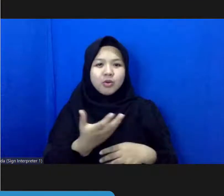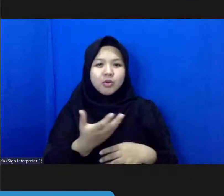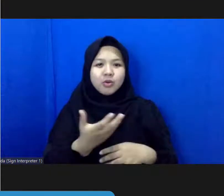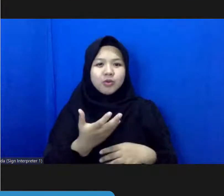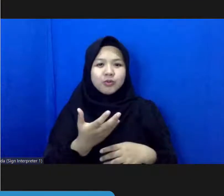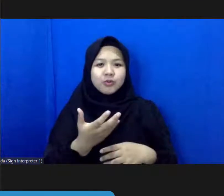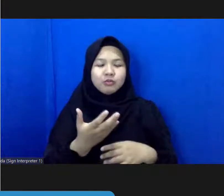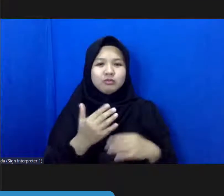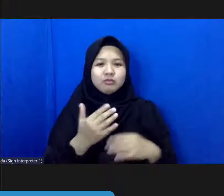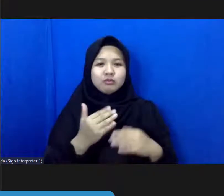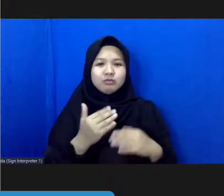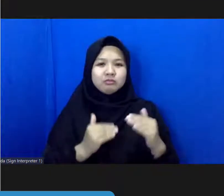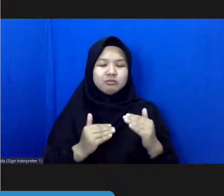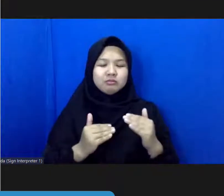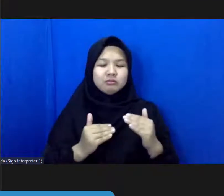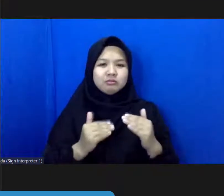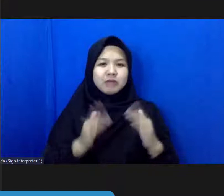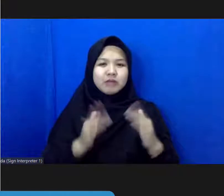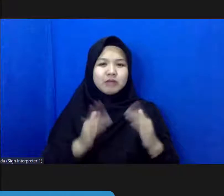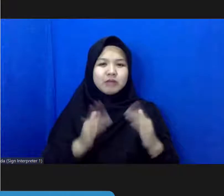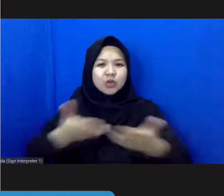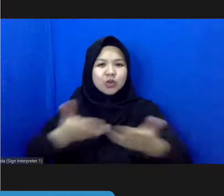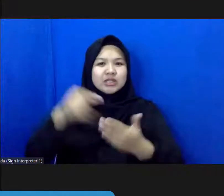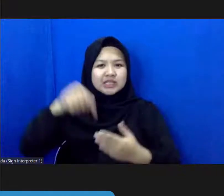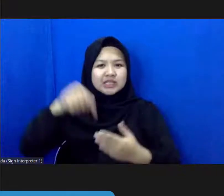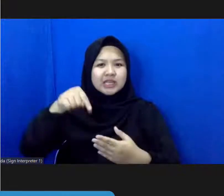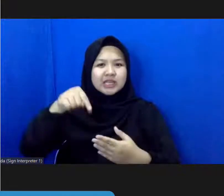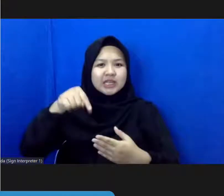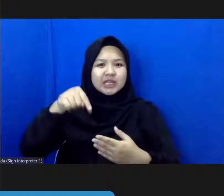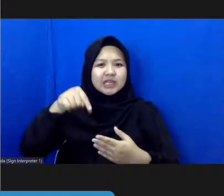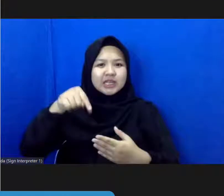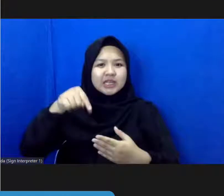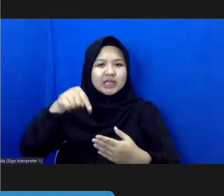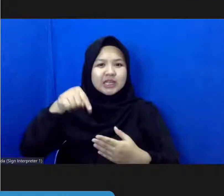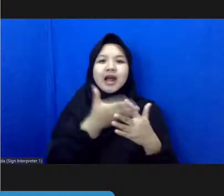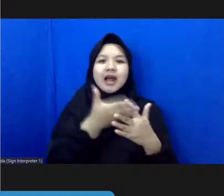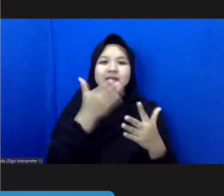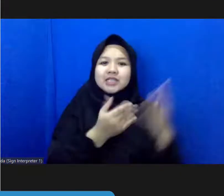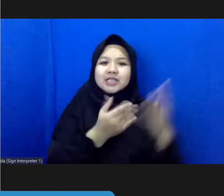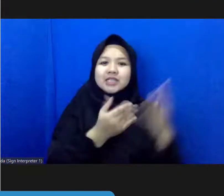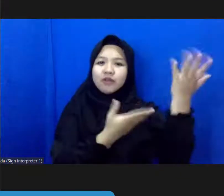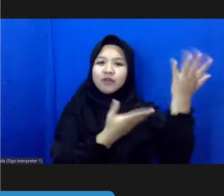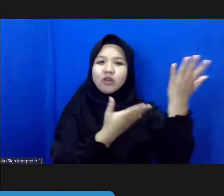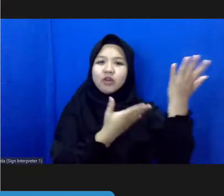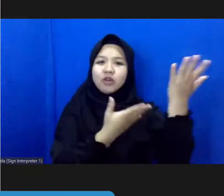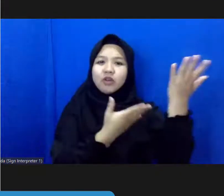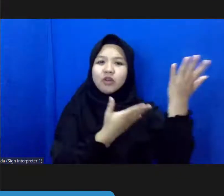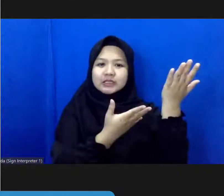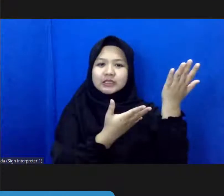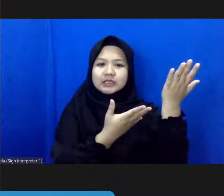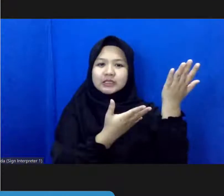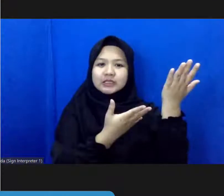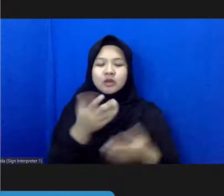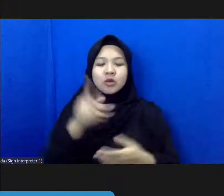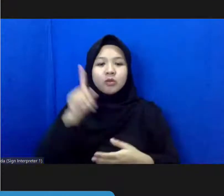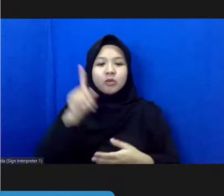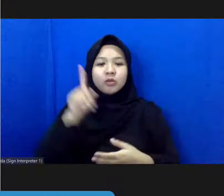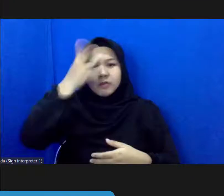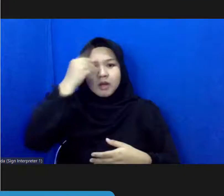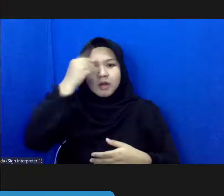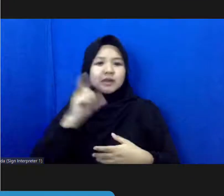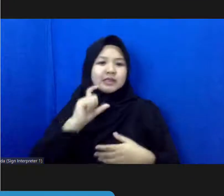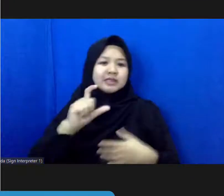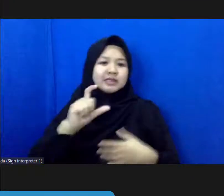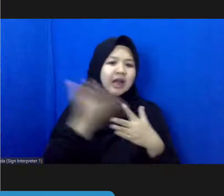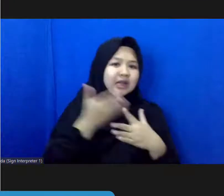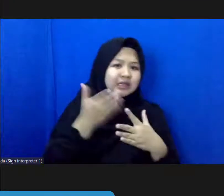situation, they also need to have access to all this information. They need to understand how to access it. They need to